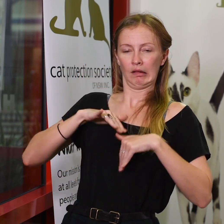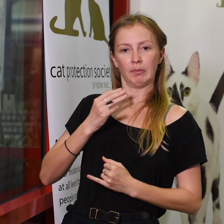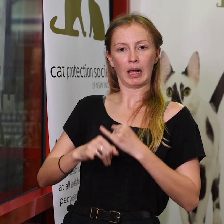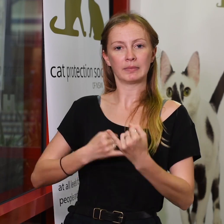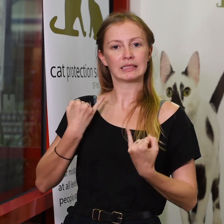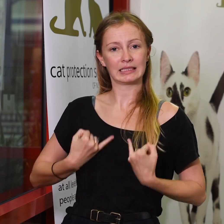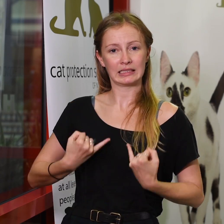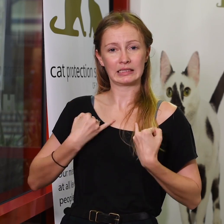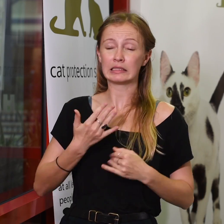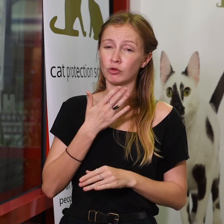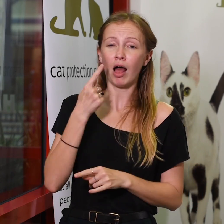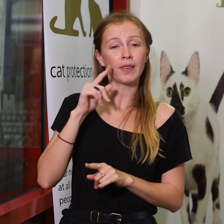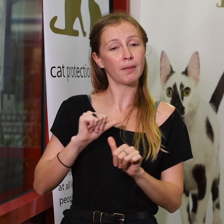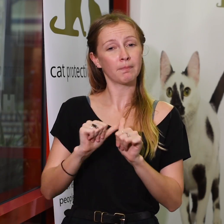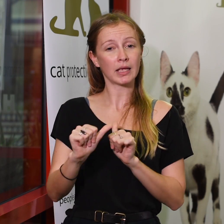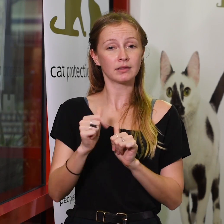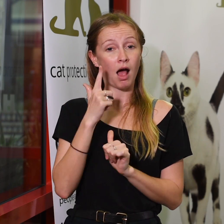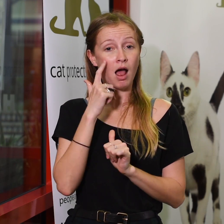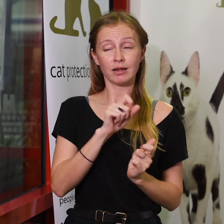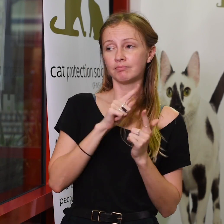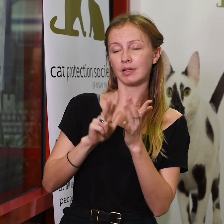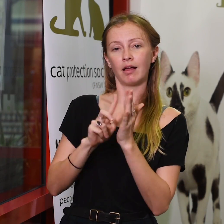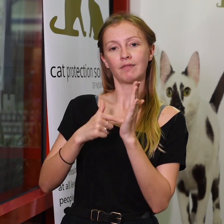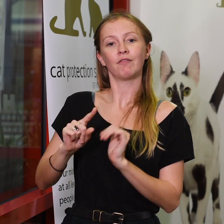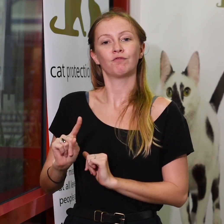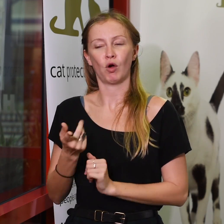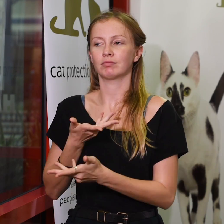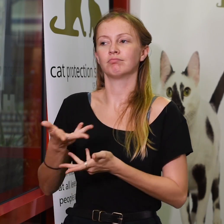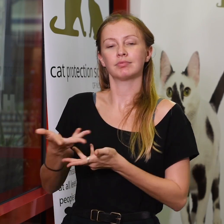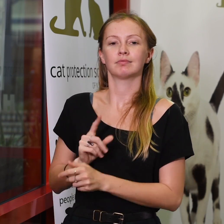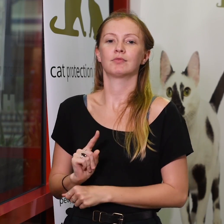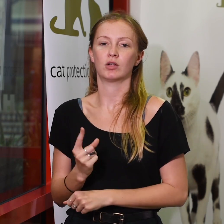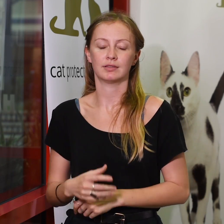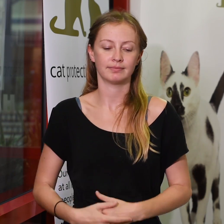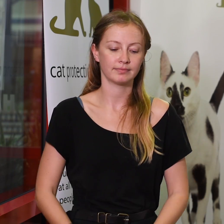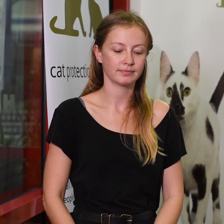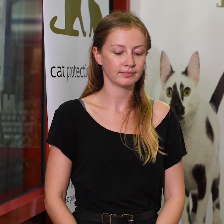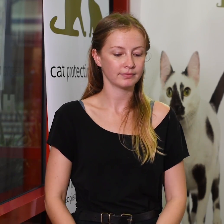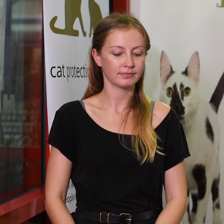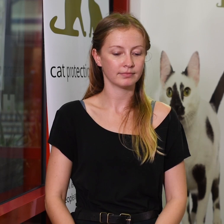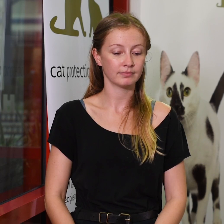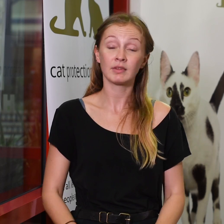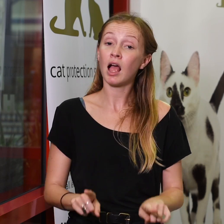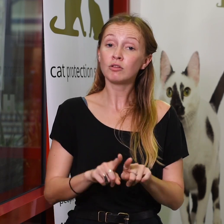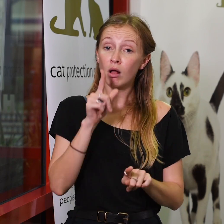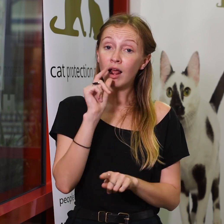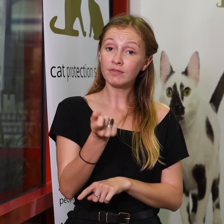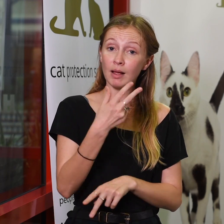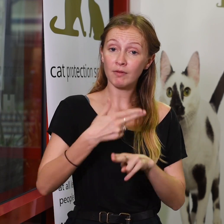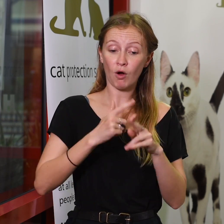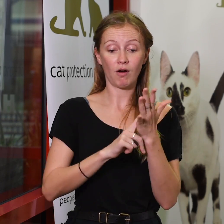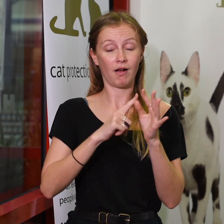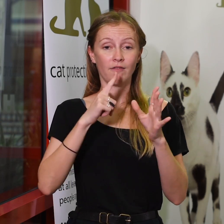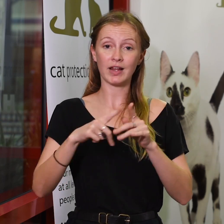talking to your vet about what the best kind of flea control is. You can also get tablets for flea control now. There's products